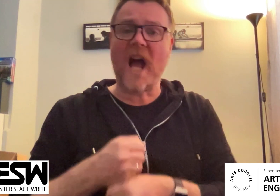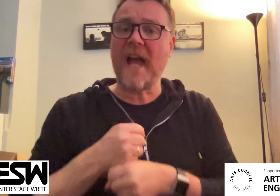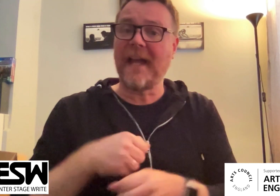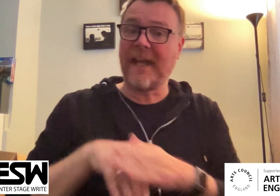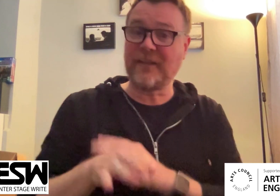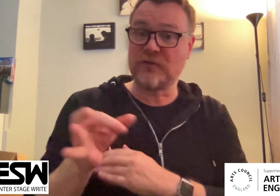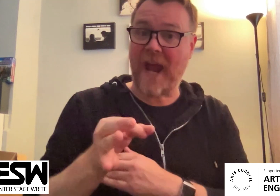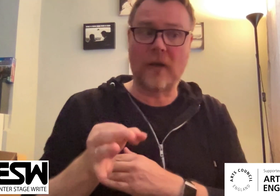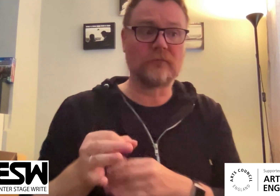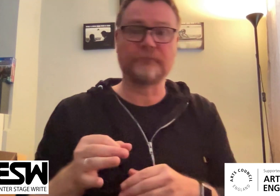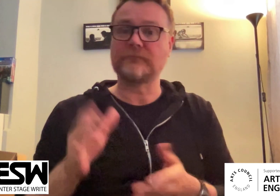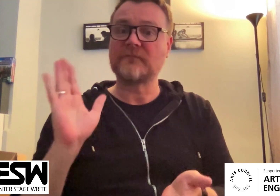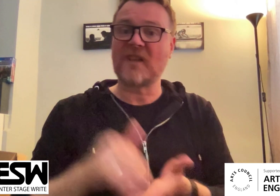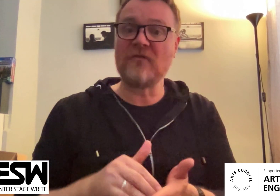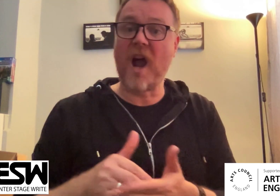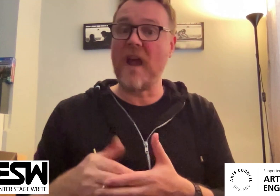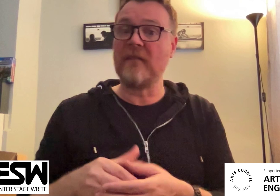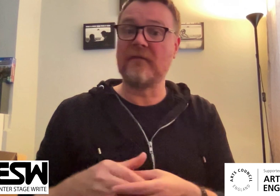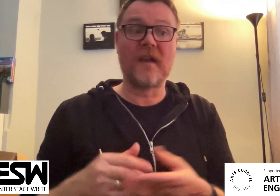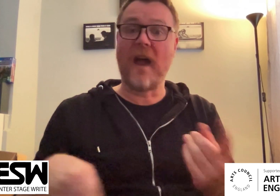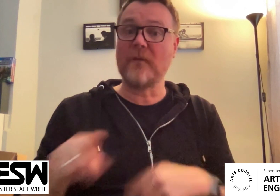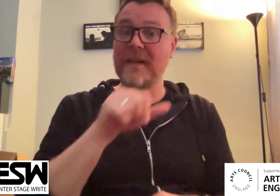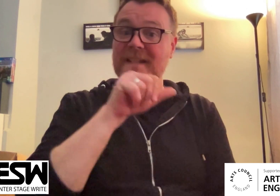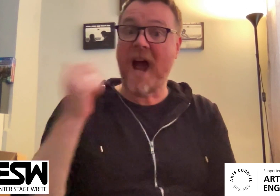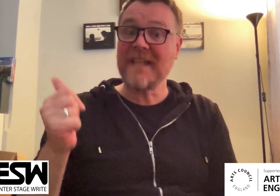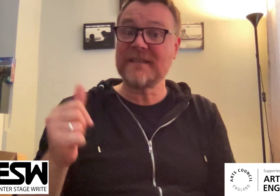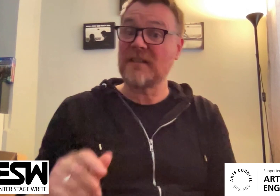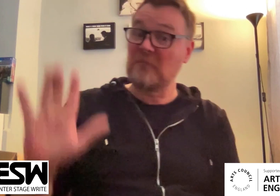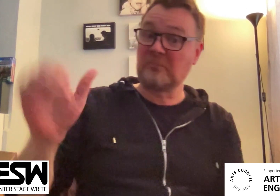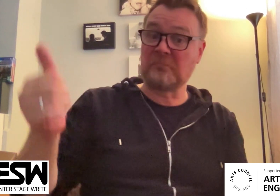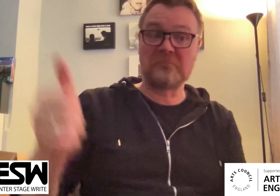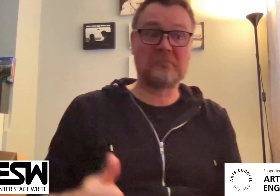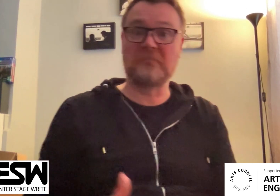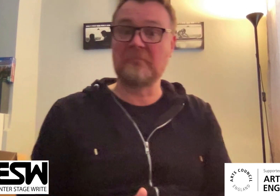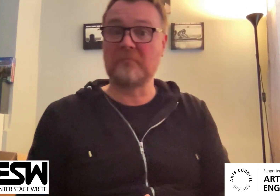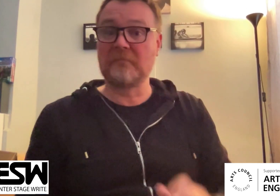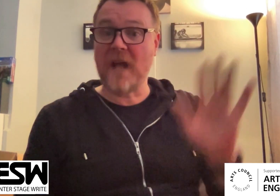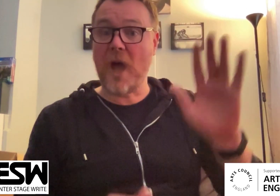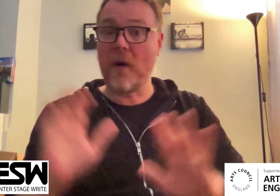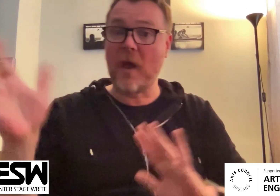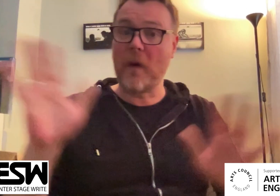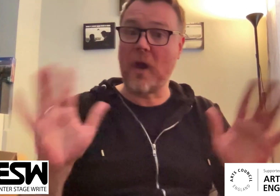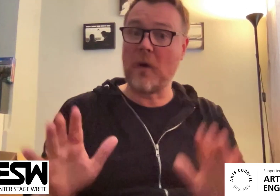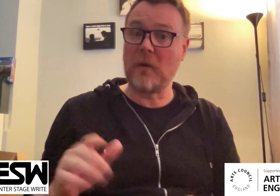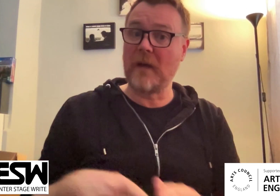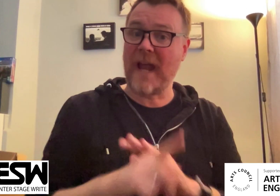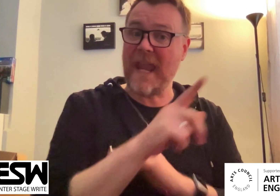Imagine he rides into town on his horse and everybody's nice and friendly and they say hello to him. And everybody's waving at each other and then